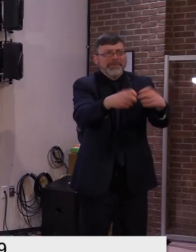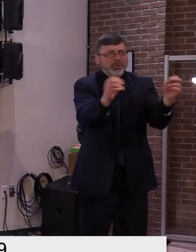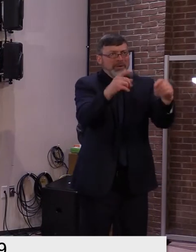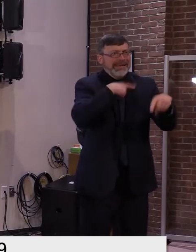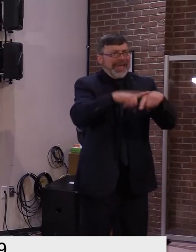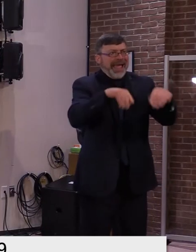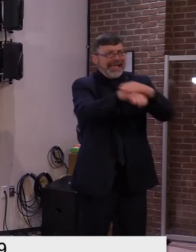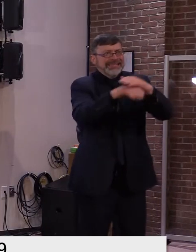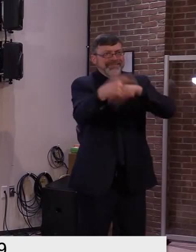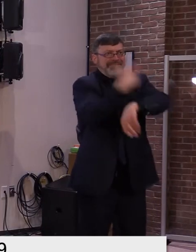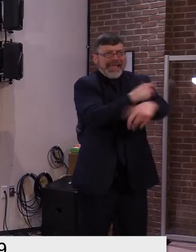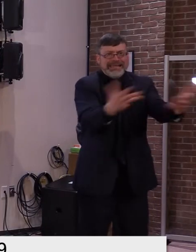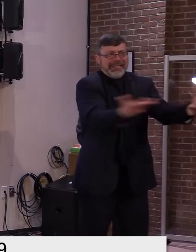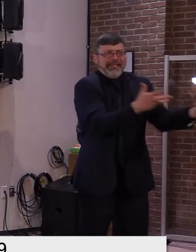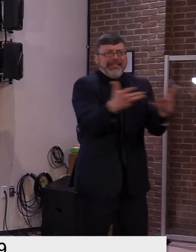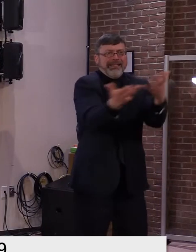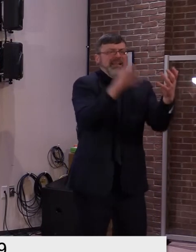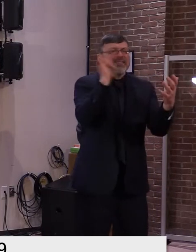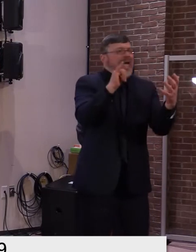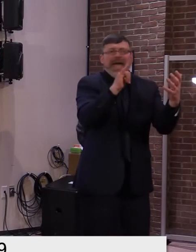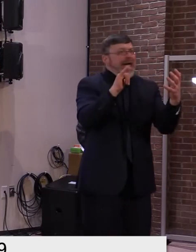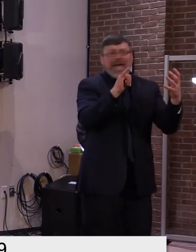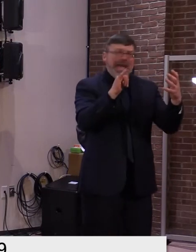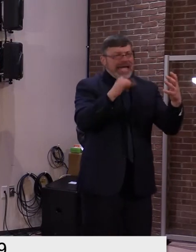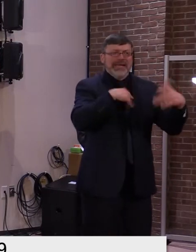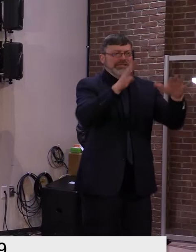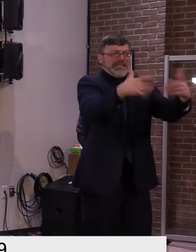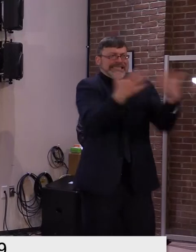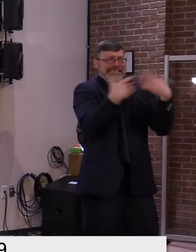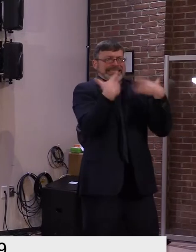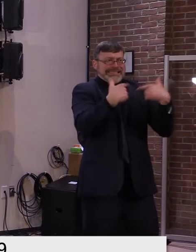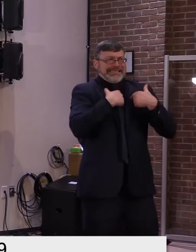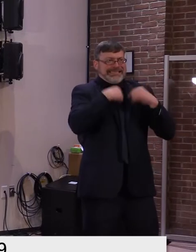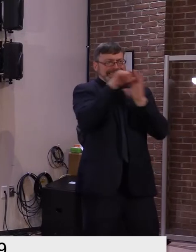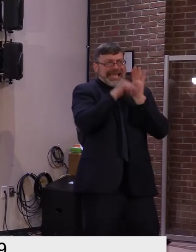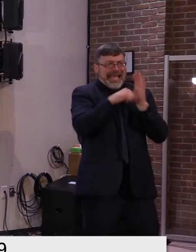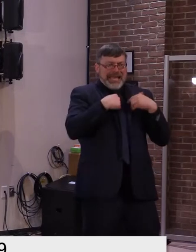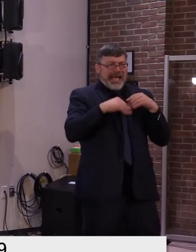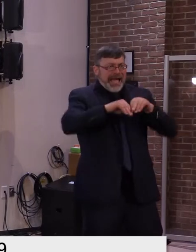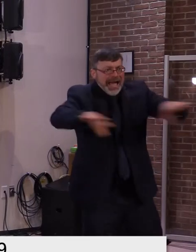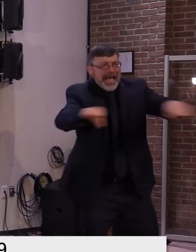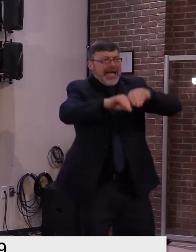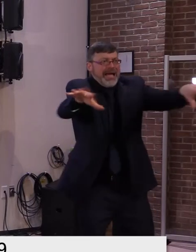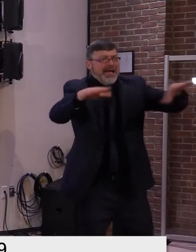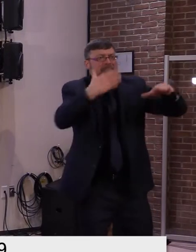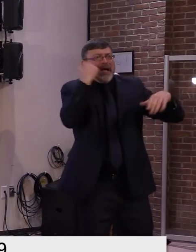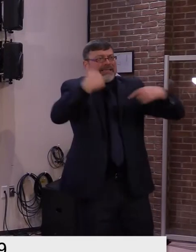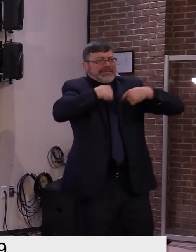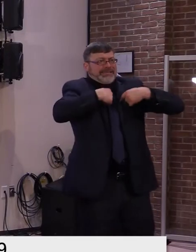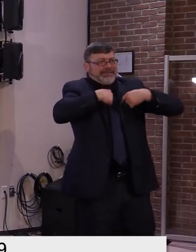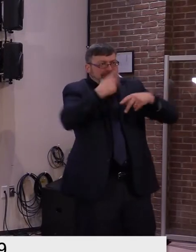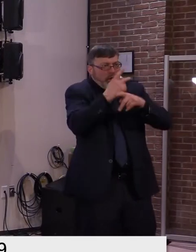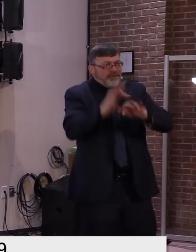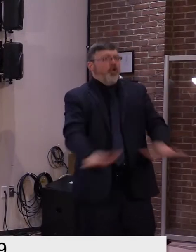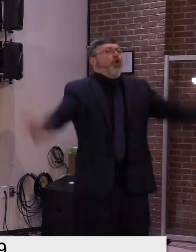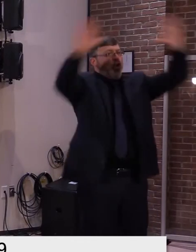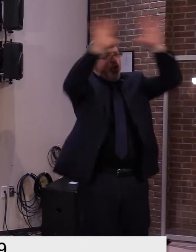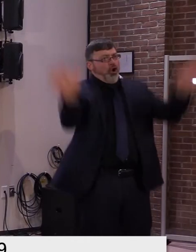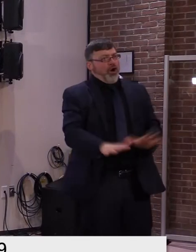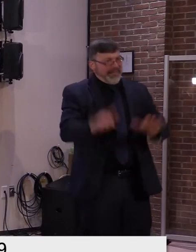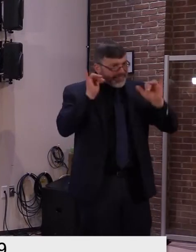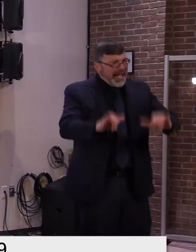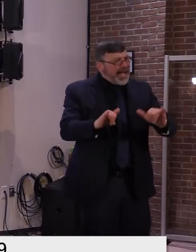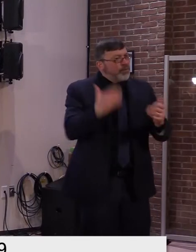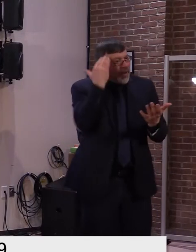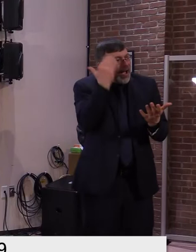And as Secretary Smith had said, we want to make sure that we get out to the rural parts of the state and meet them where they